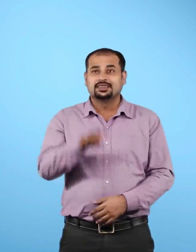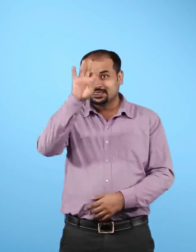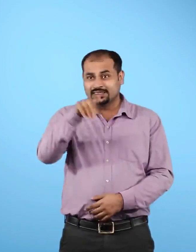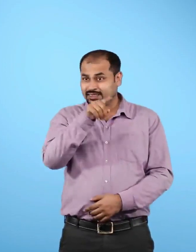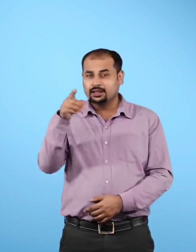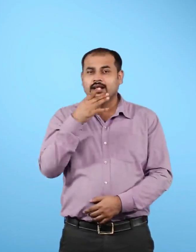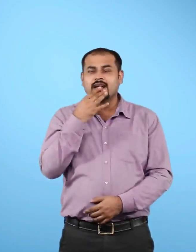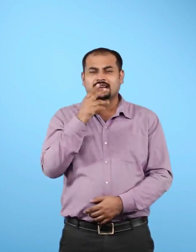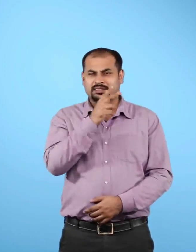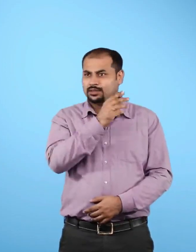Which color covers